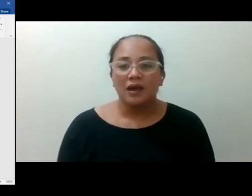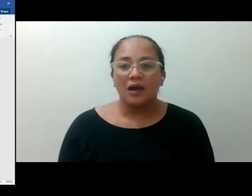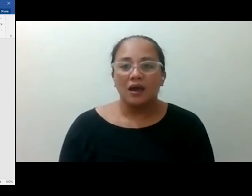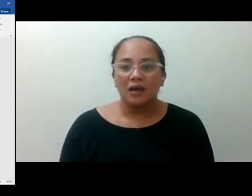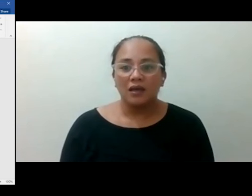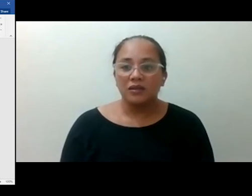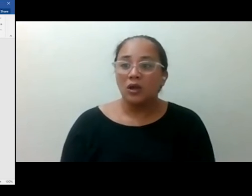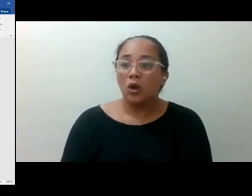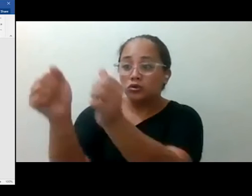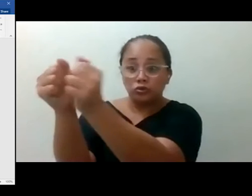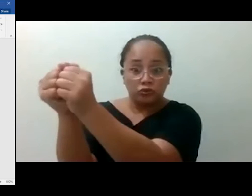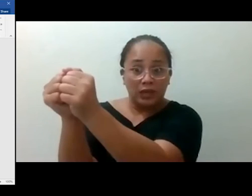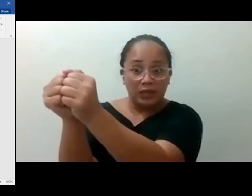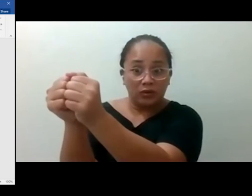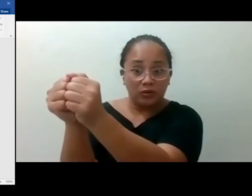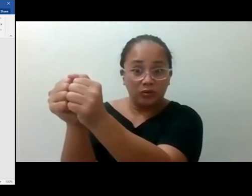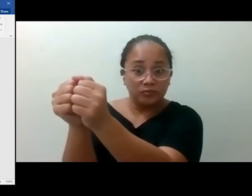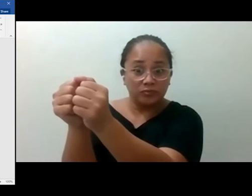all together is 4.